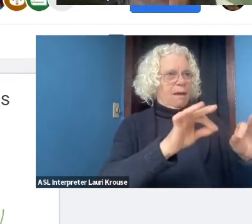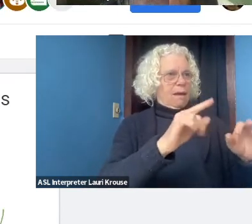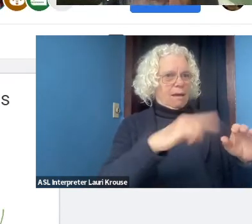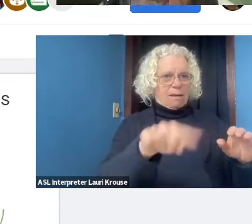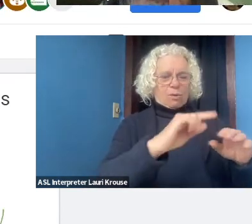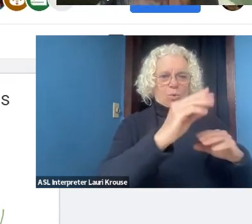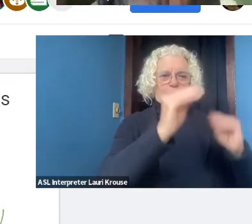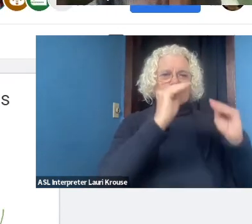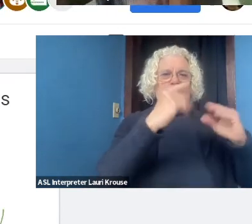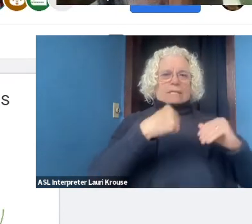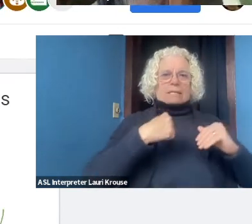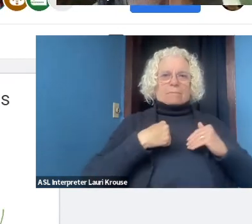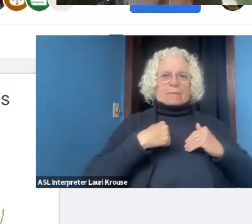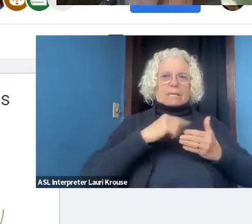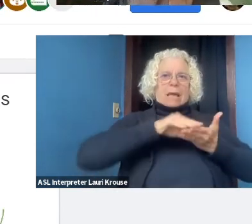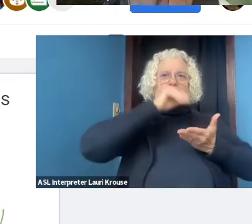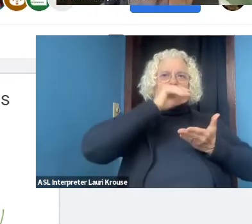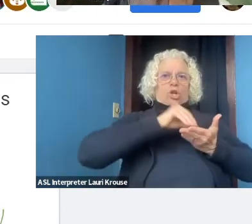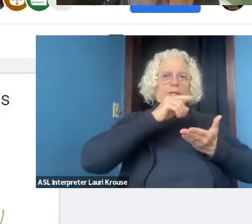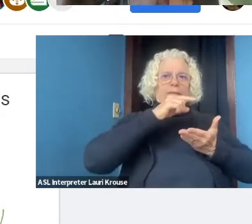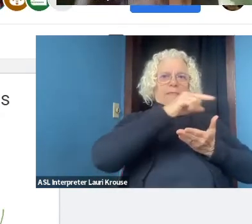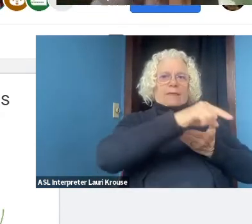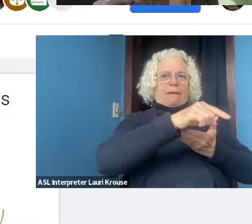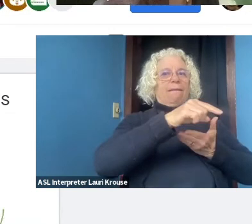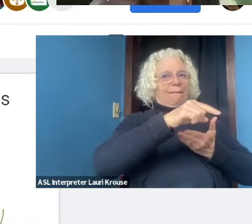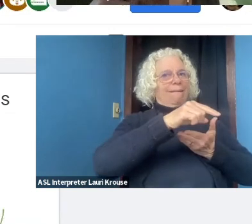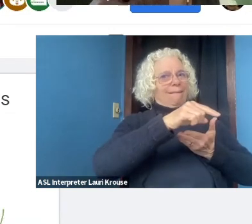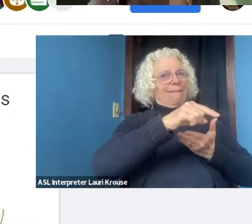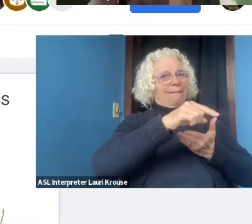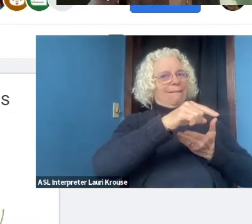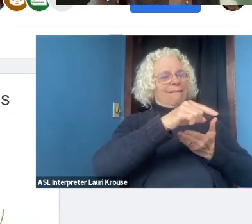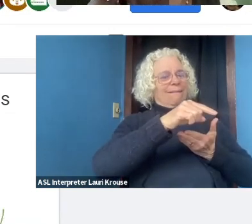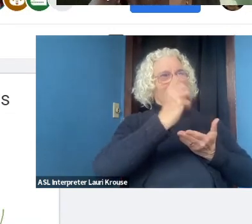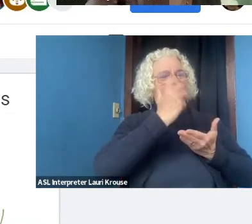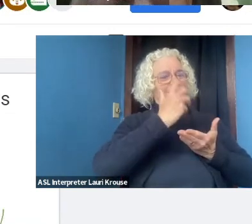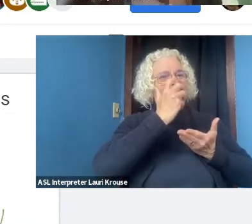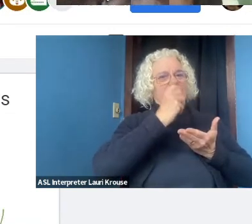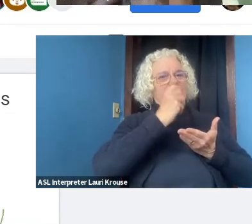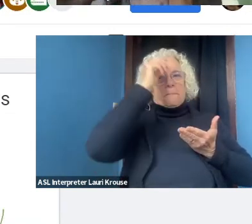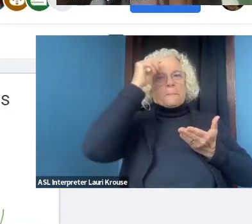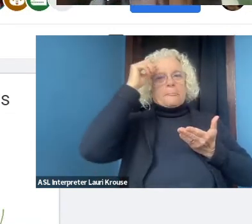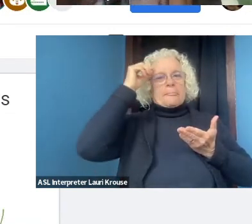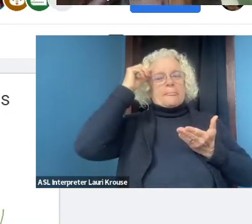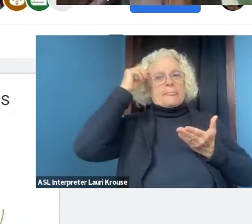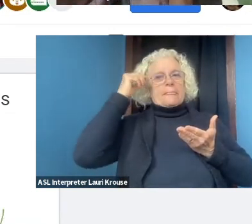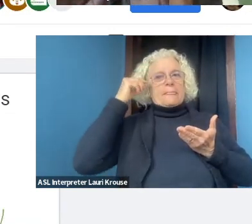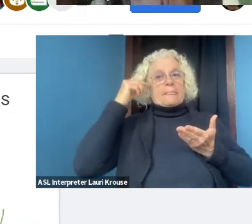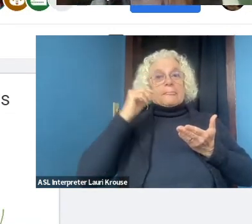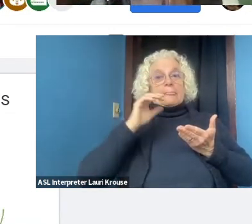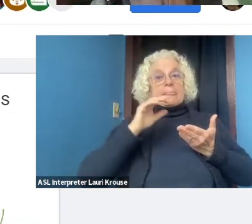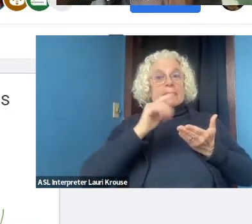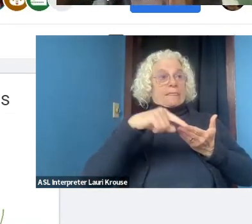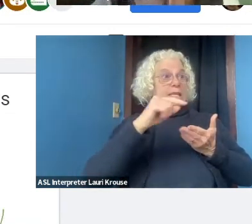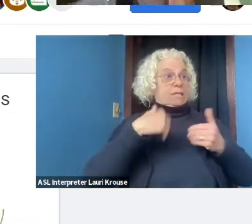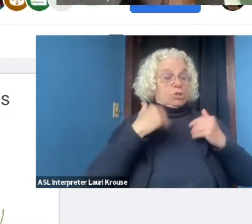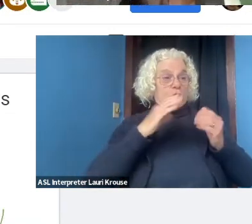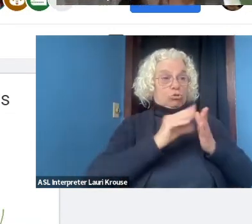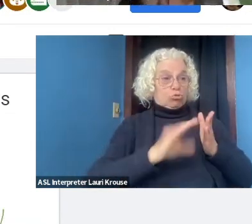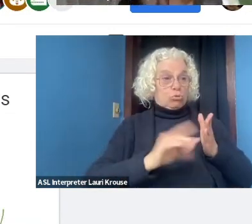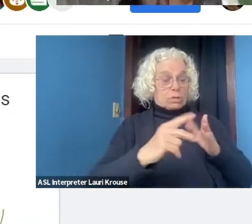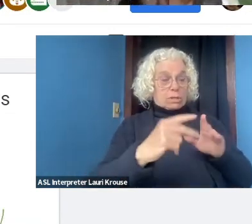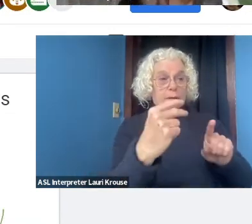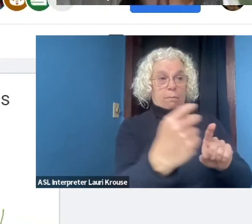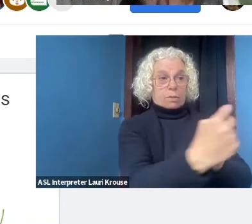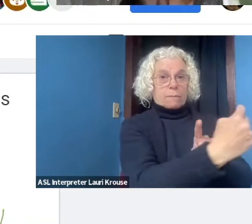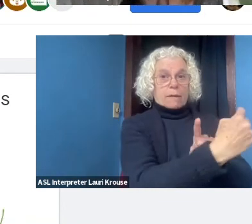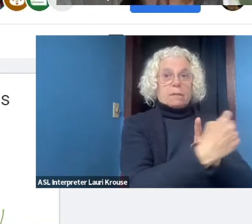know I'm learning. I'm a co-learner, but it became evident that there were perspectives that my young students had that I